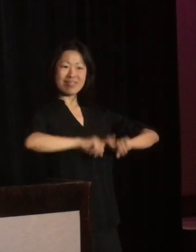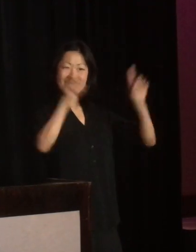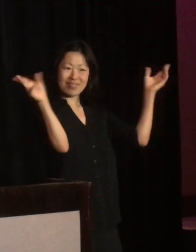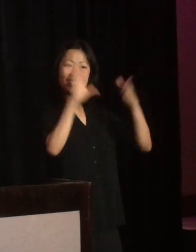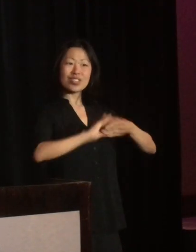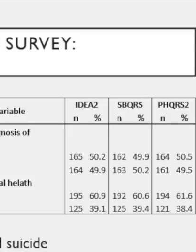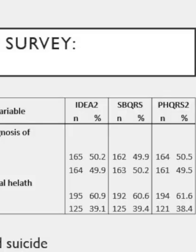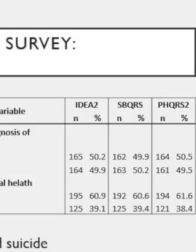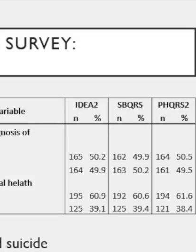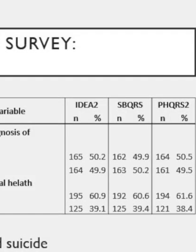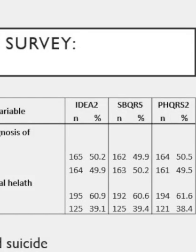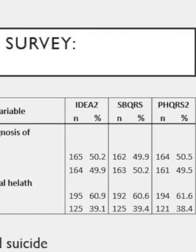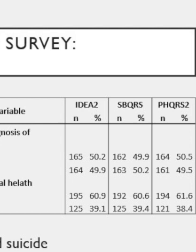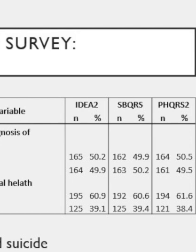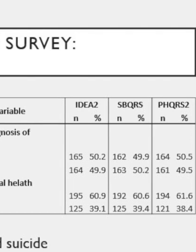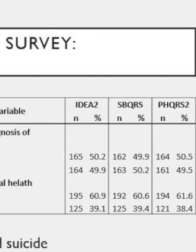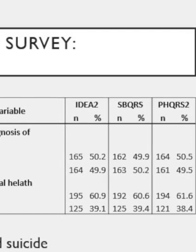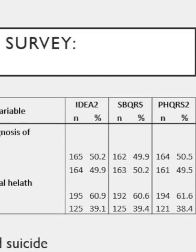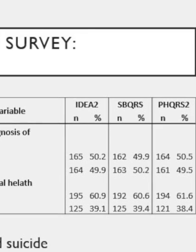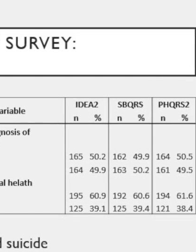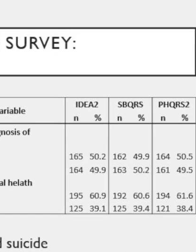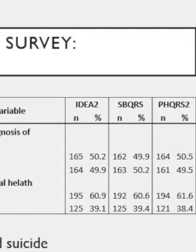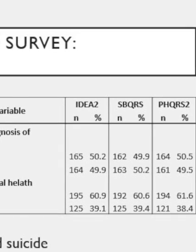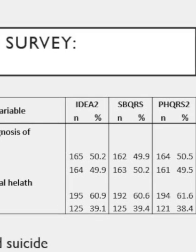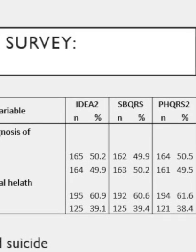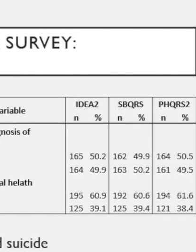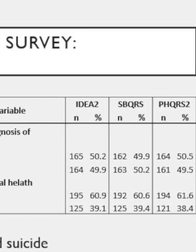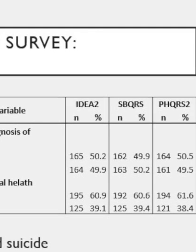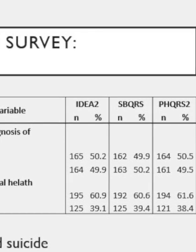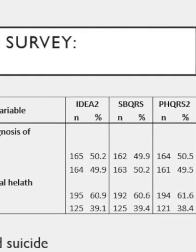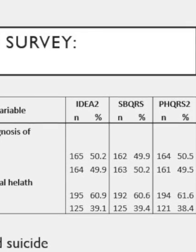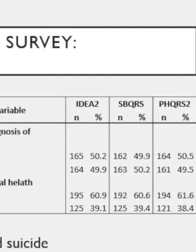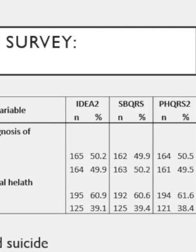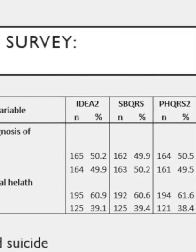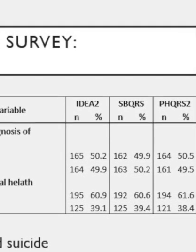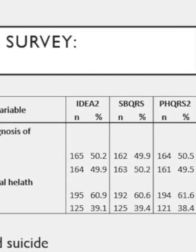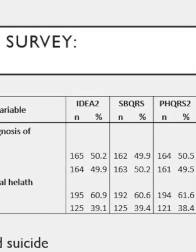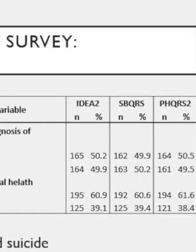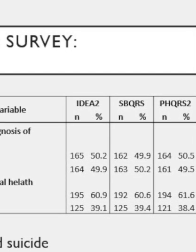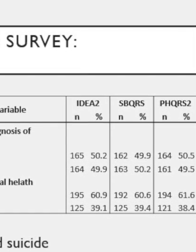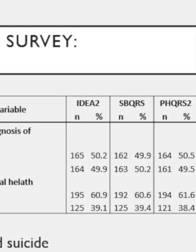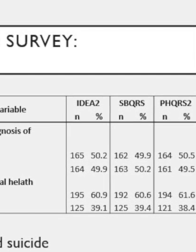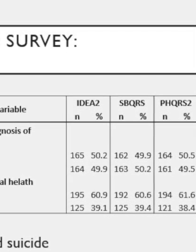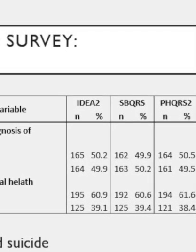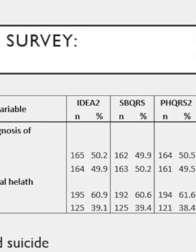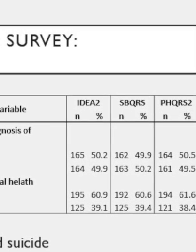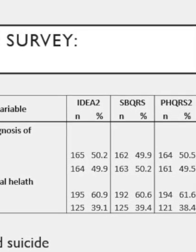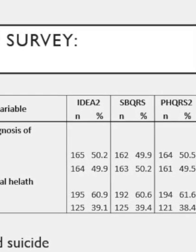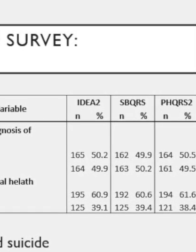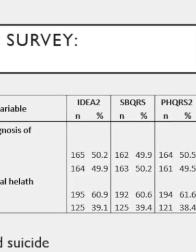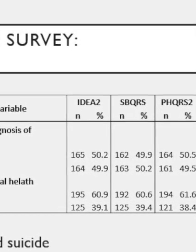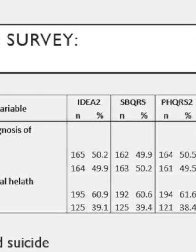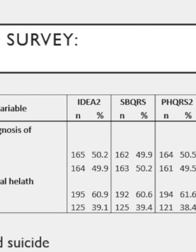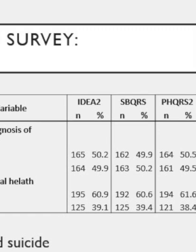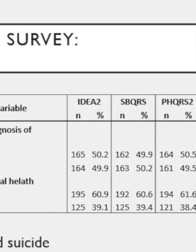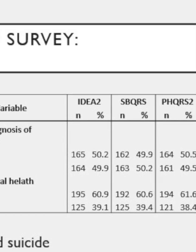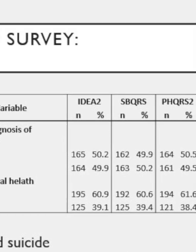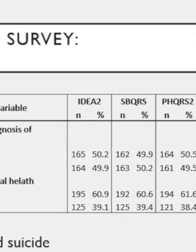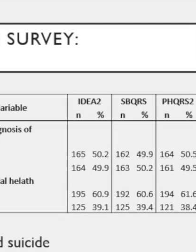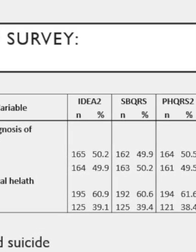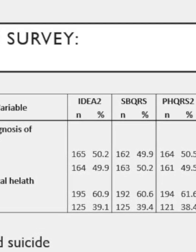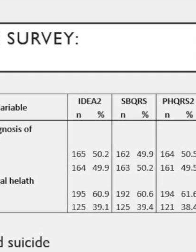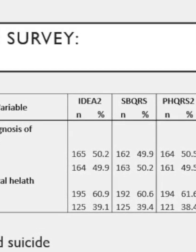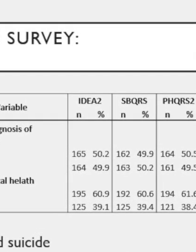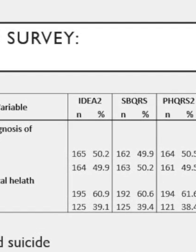Just a few stats on some of the depression and suicide rates in our sample. Over 50%